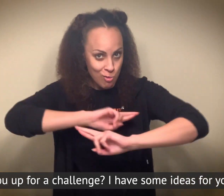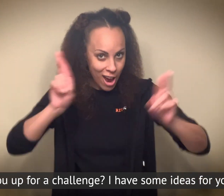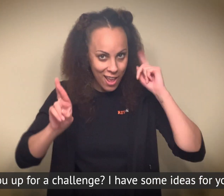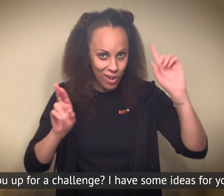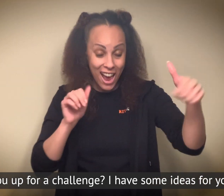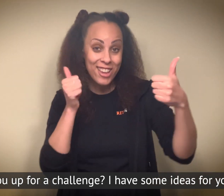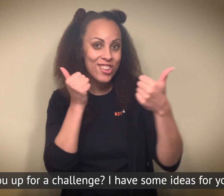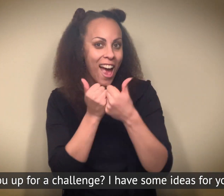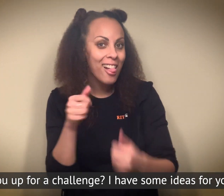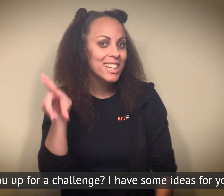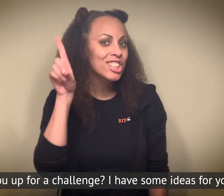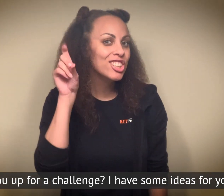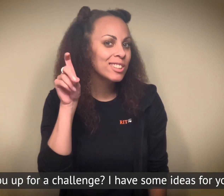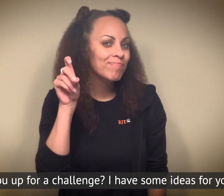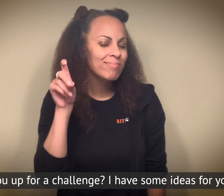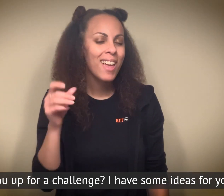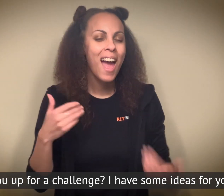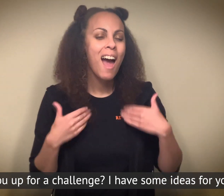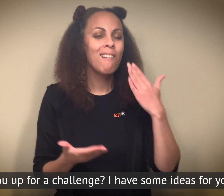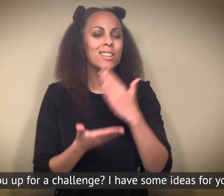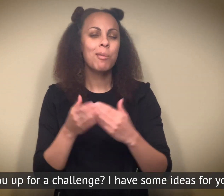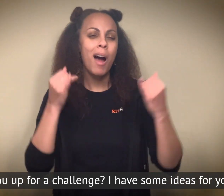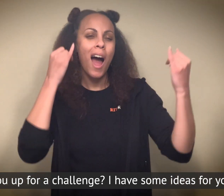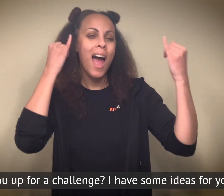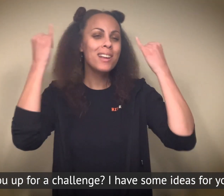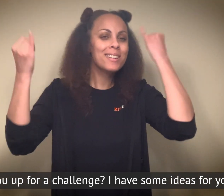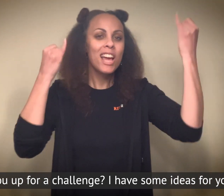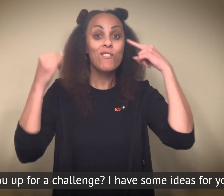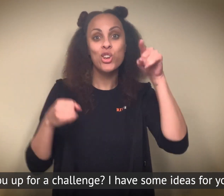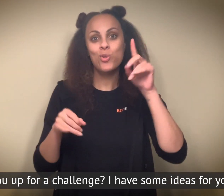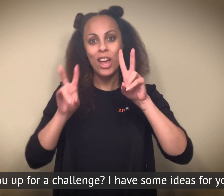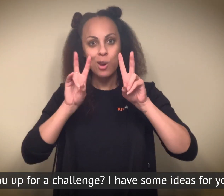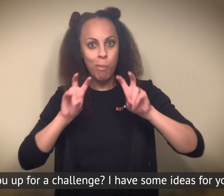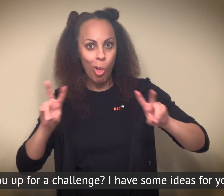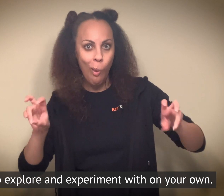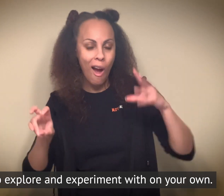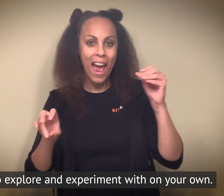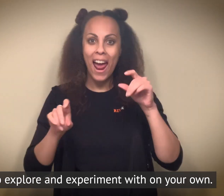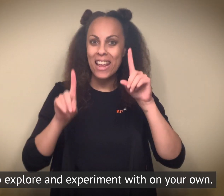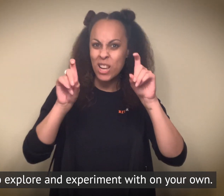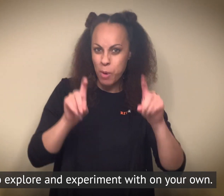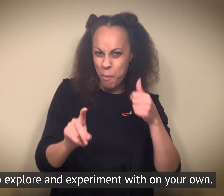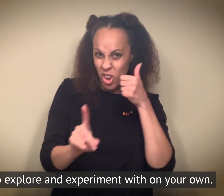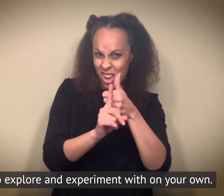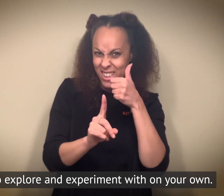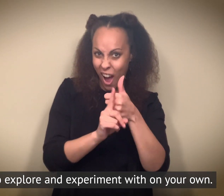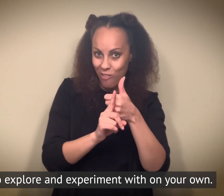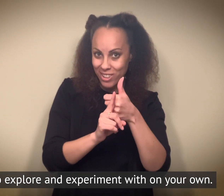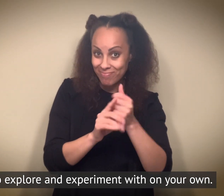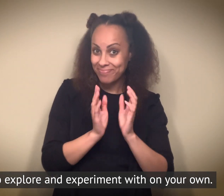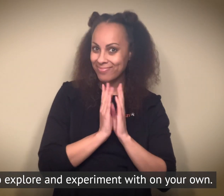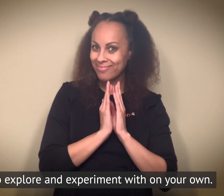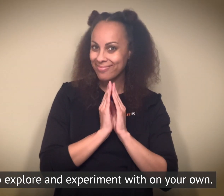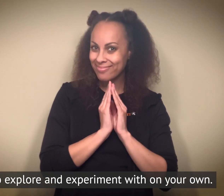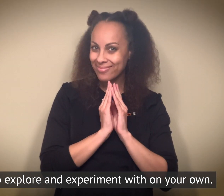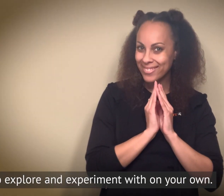Are you up for a challenge? I have some ideas for you to explore and experiment with on your